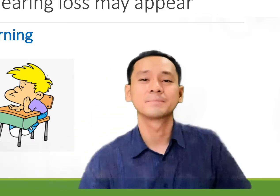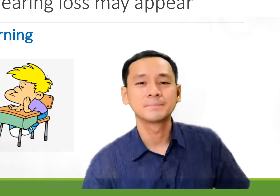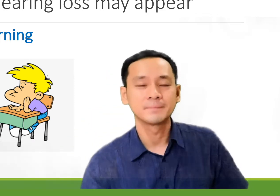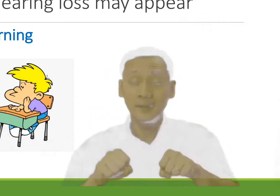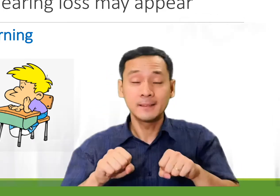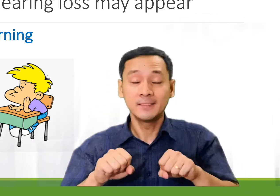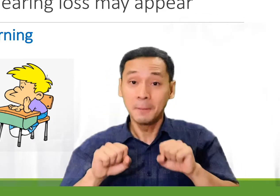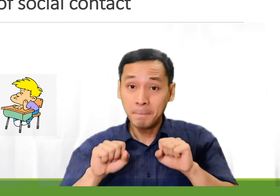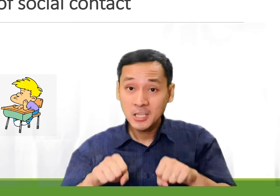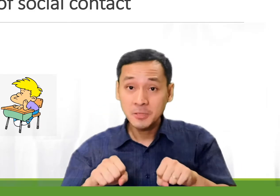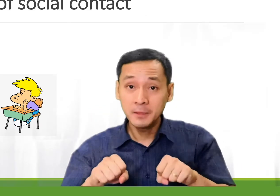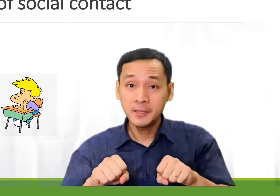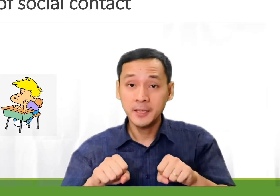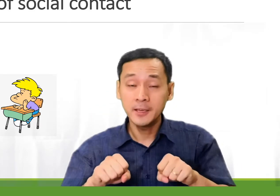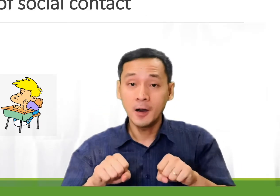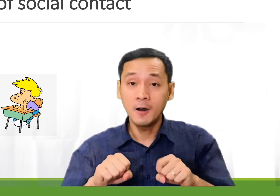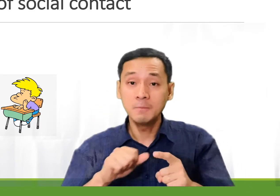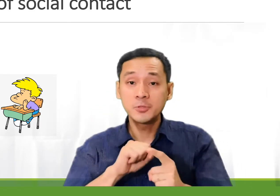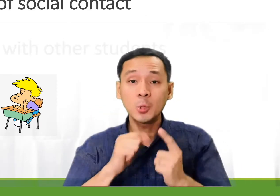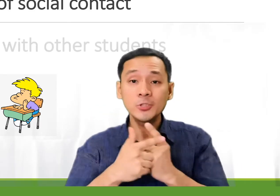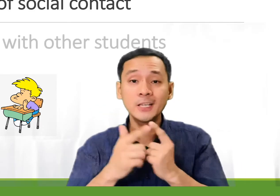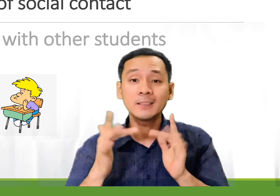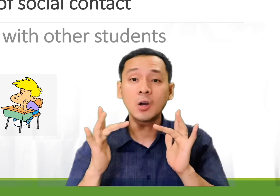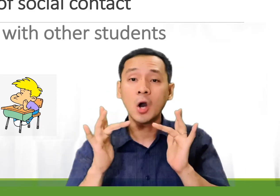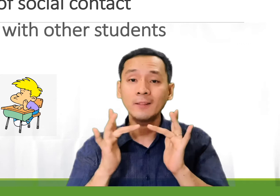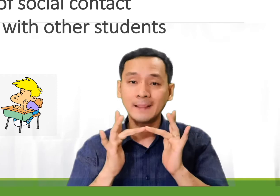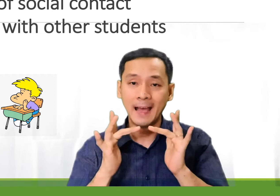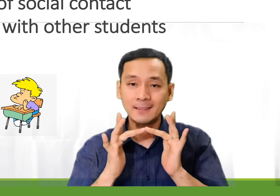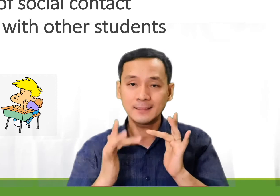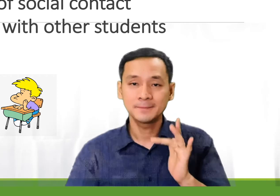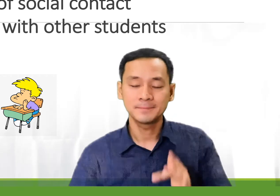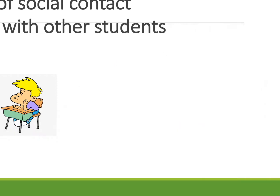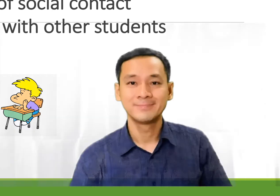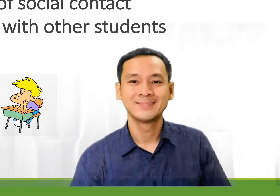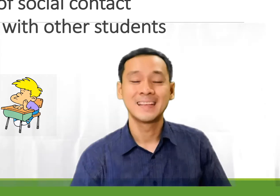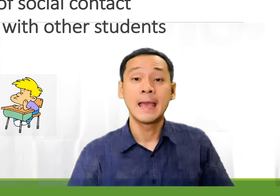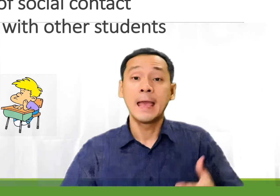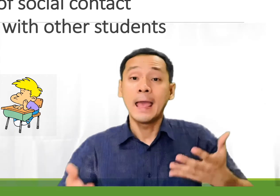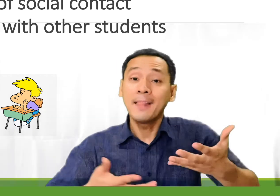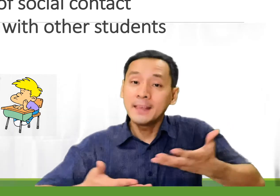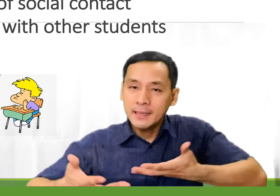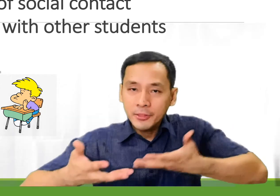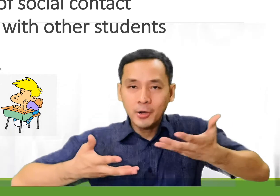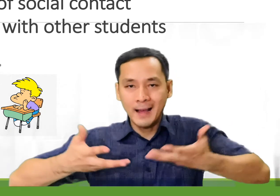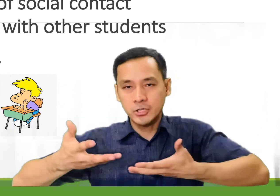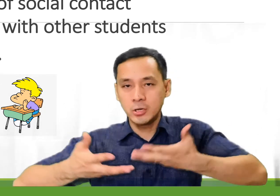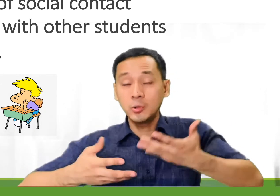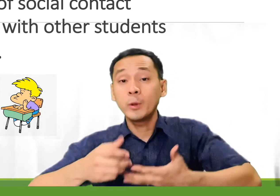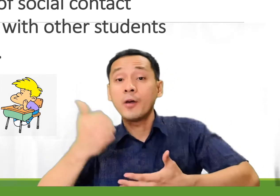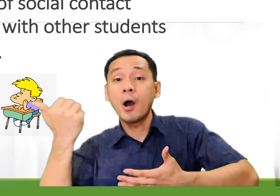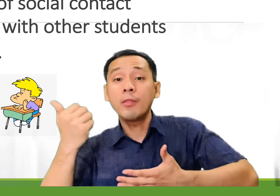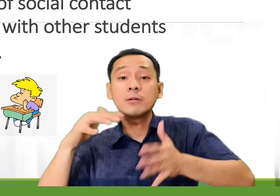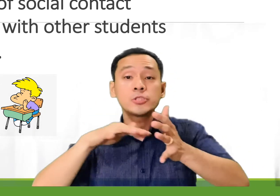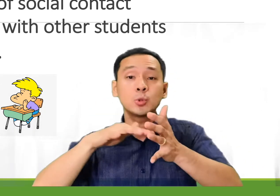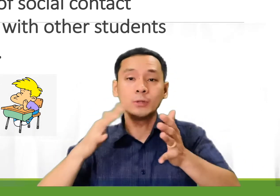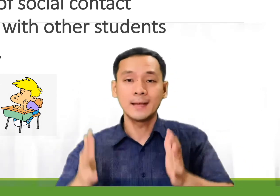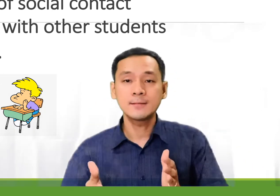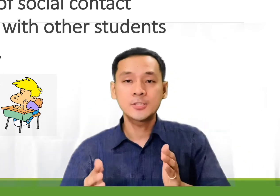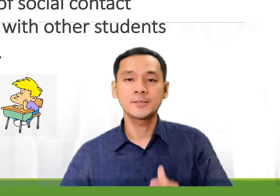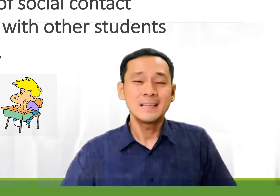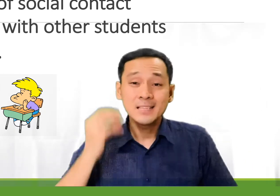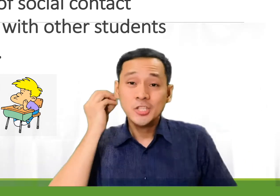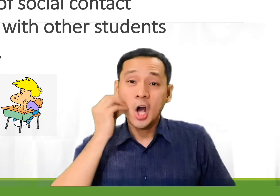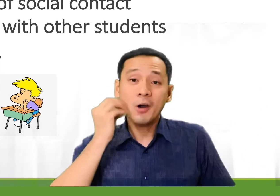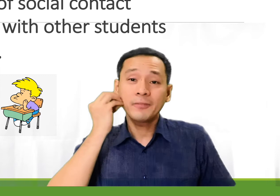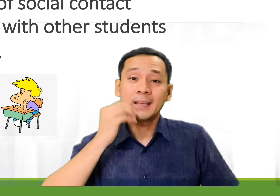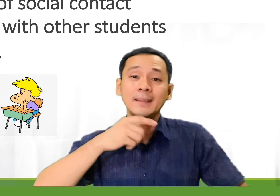environment. The possibility of social contact and interaction with other